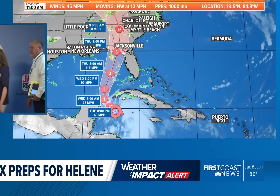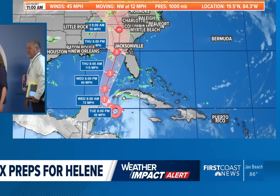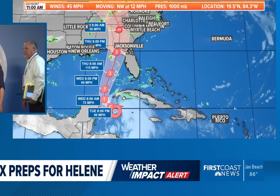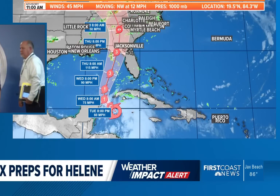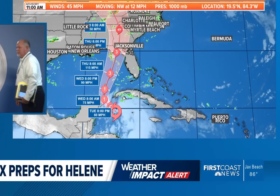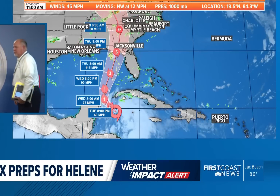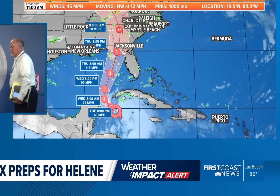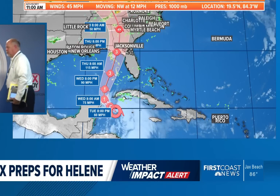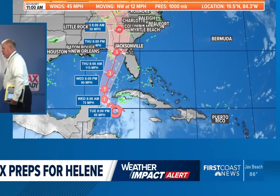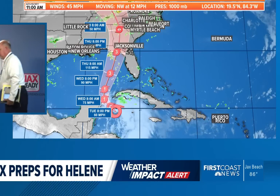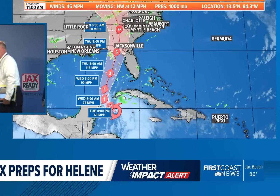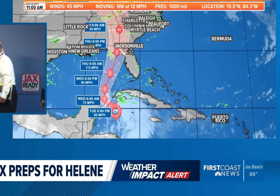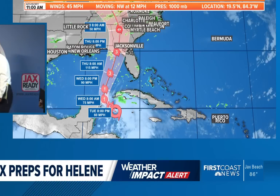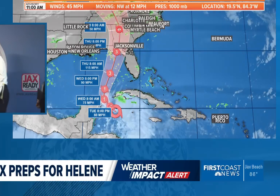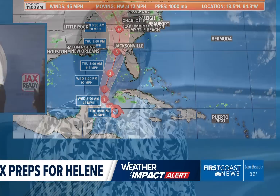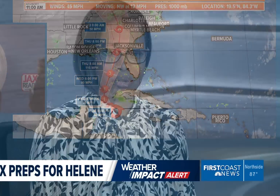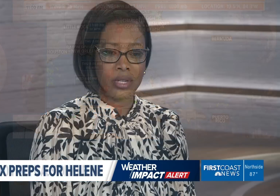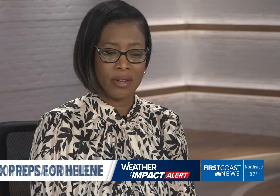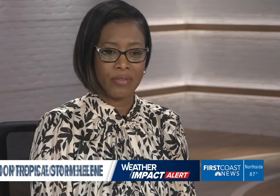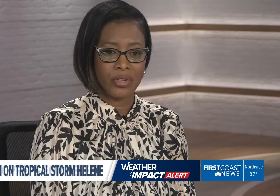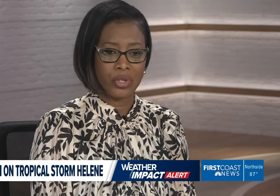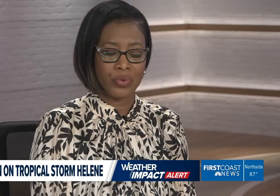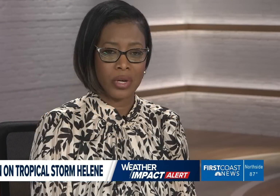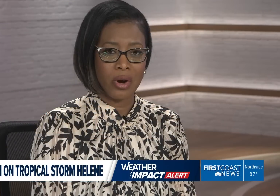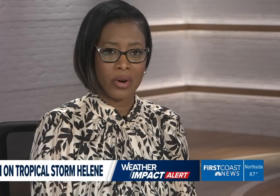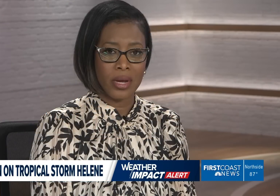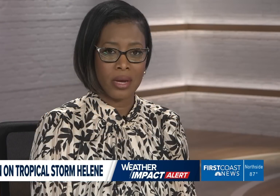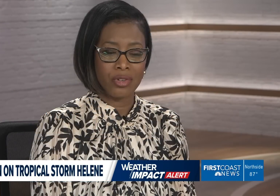You just heard there from Mayor Donna Deegan and other city